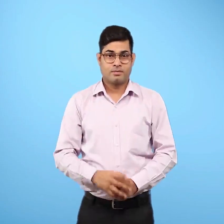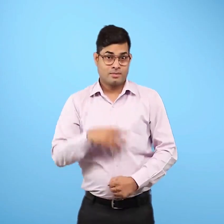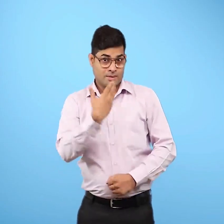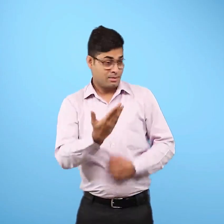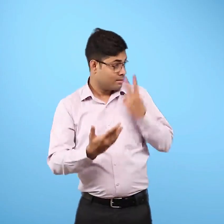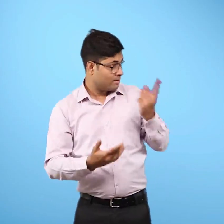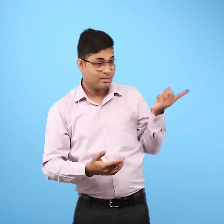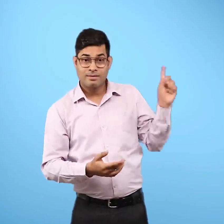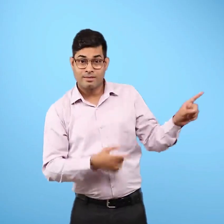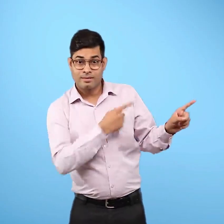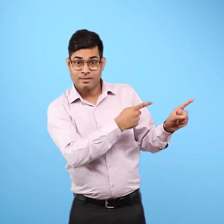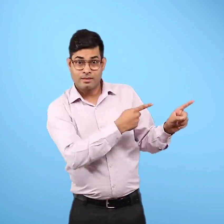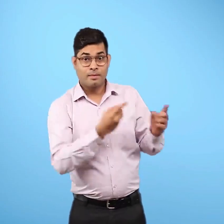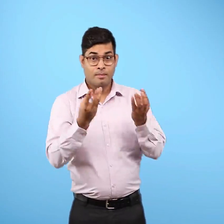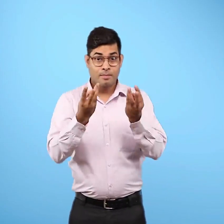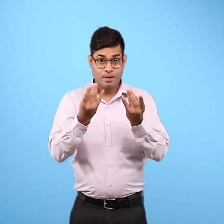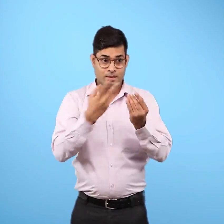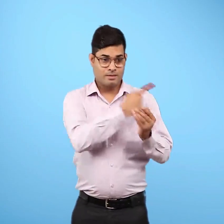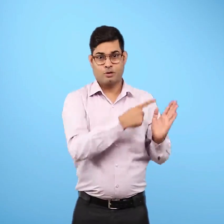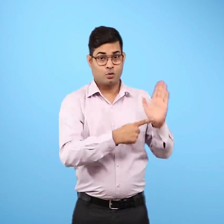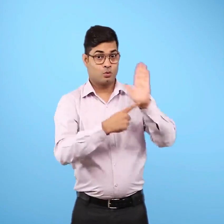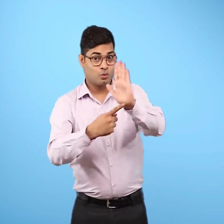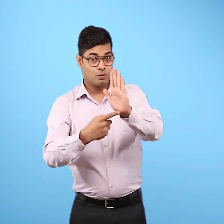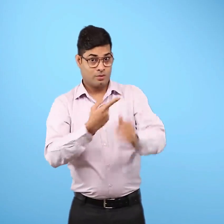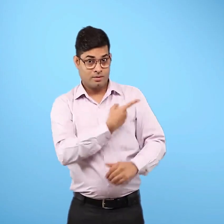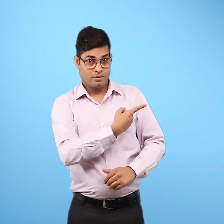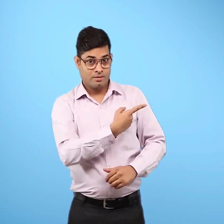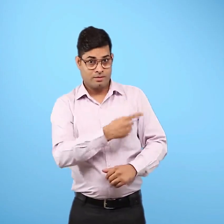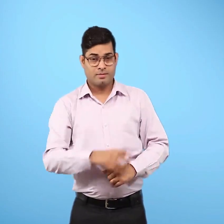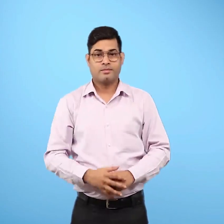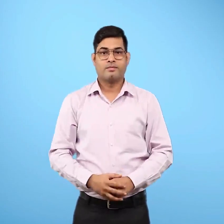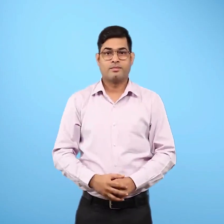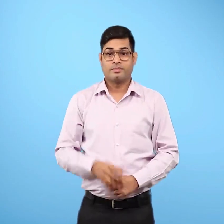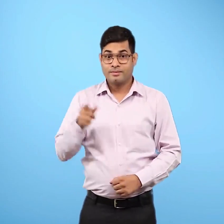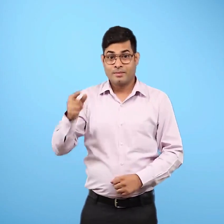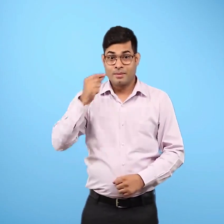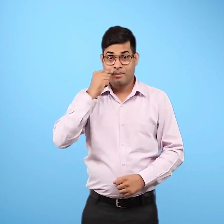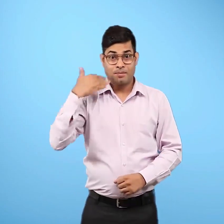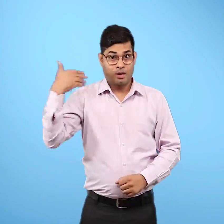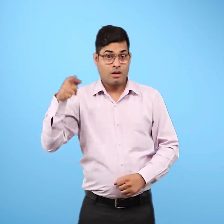The calculation is shown on the left side and Bhanu is explaining us how he multiplied.